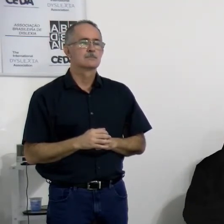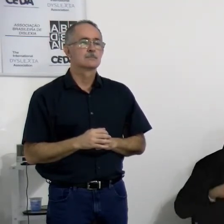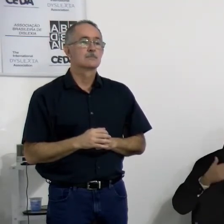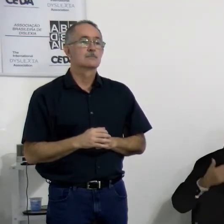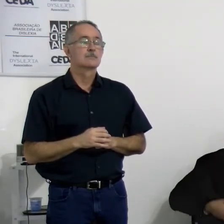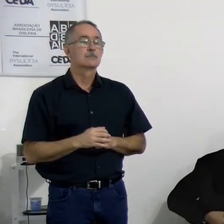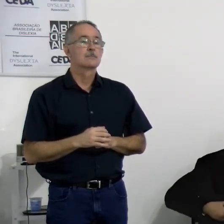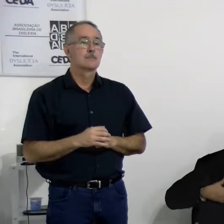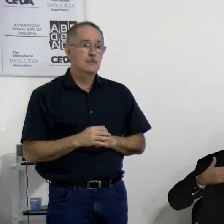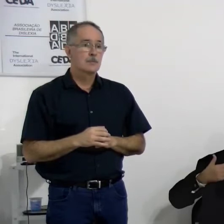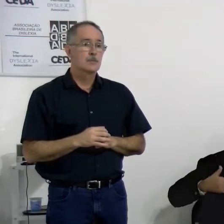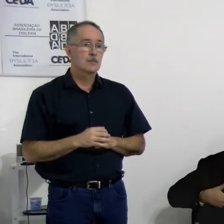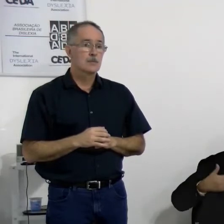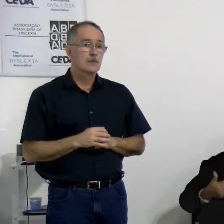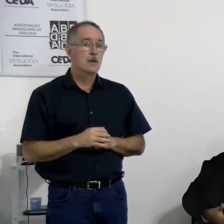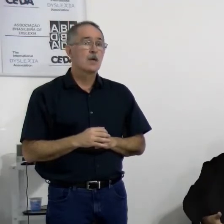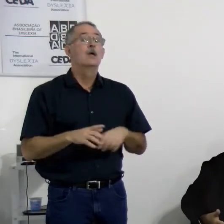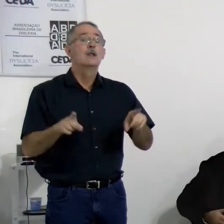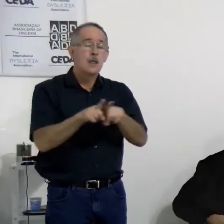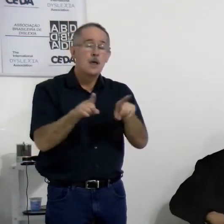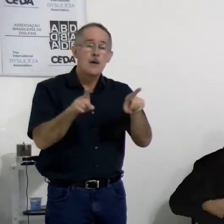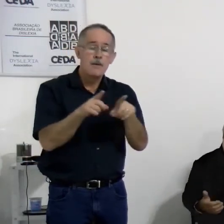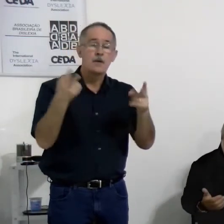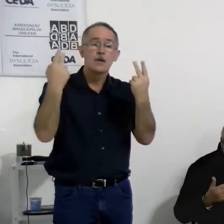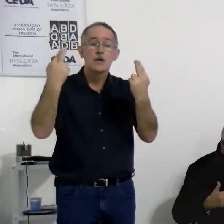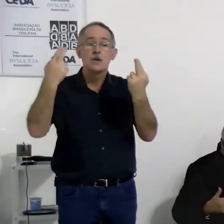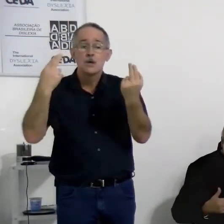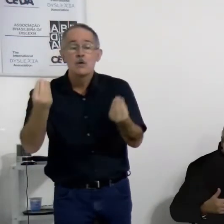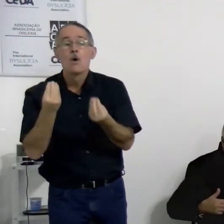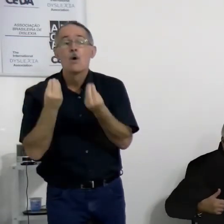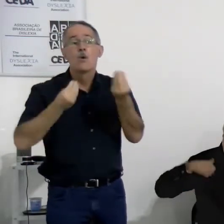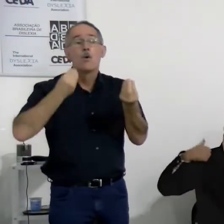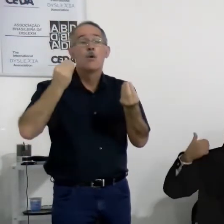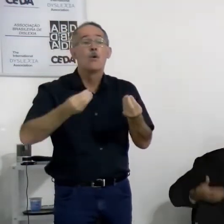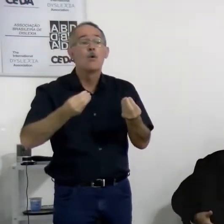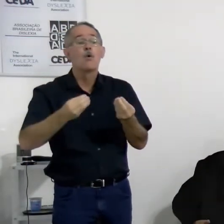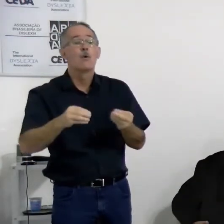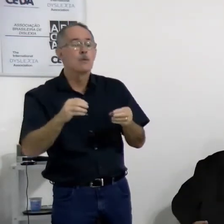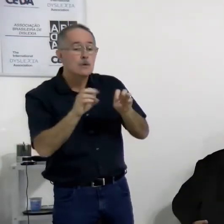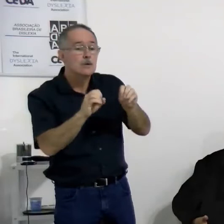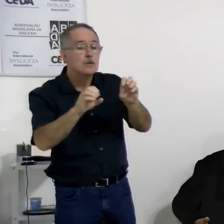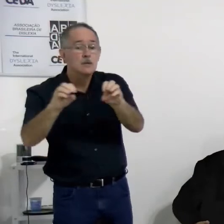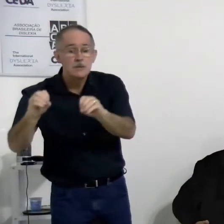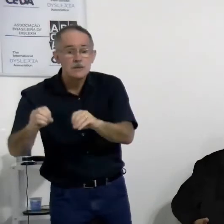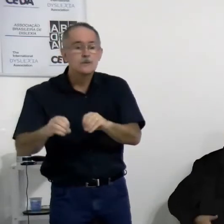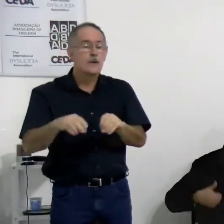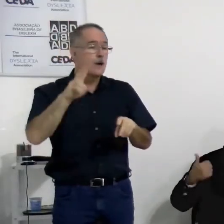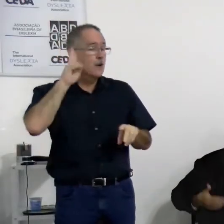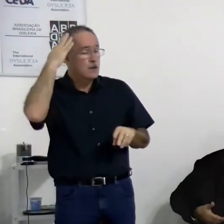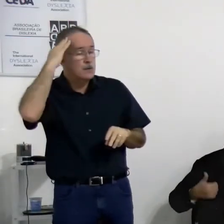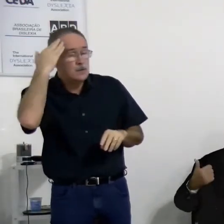Uau! E essa mesma abordagem de atender um paciente japonês, cheirar os